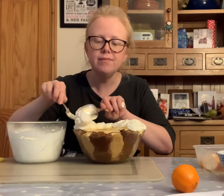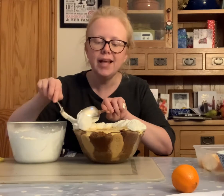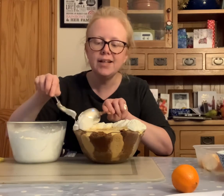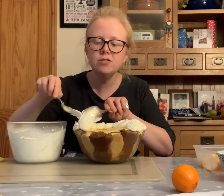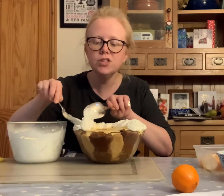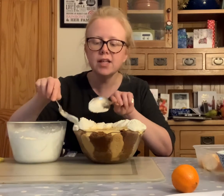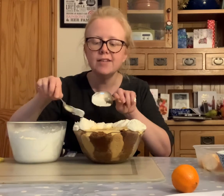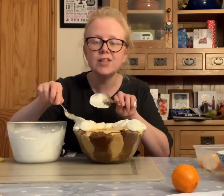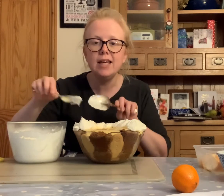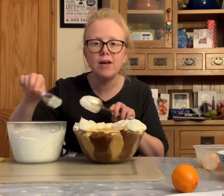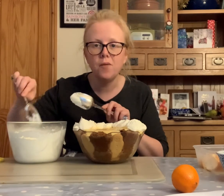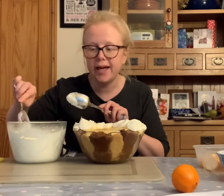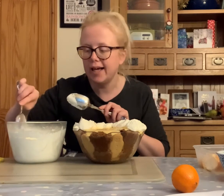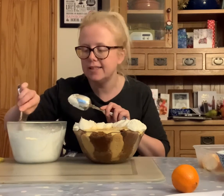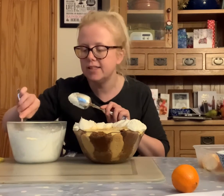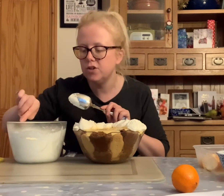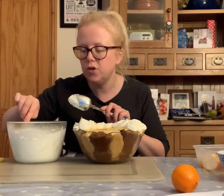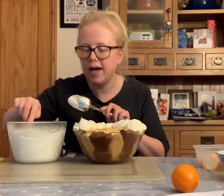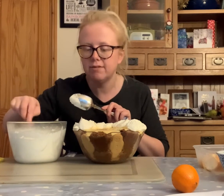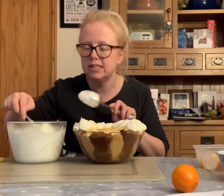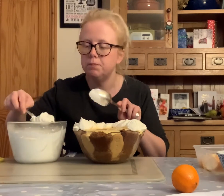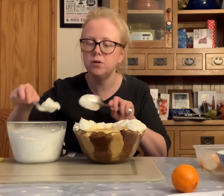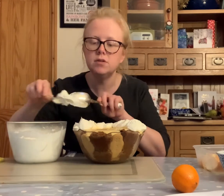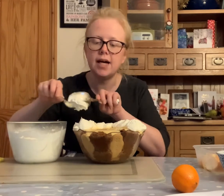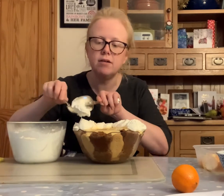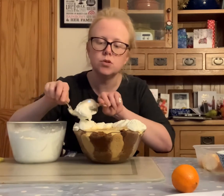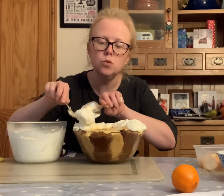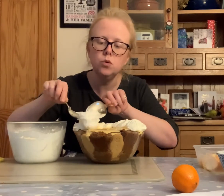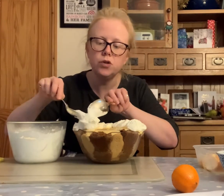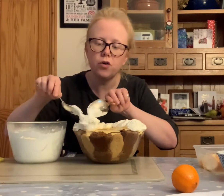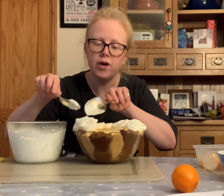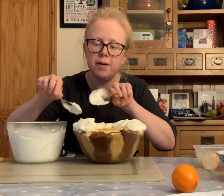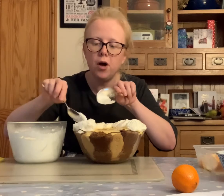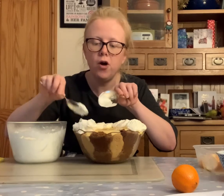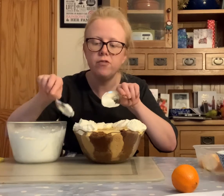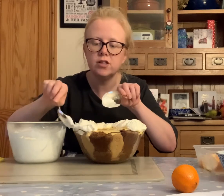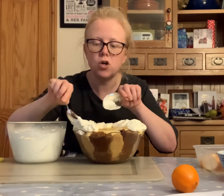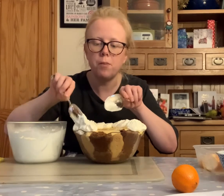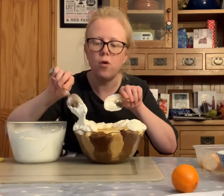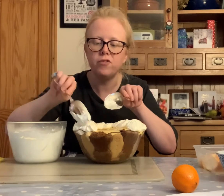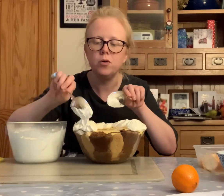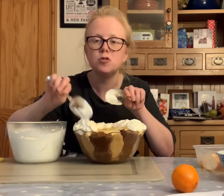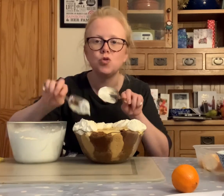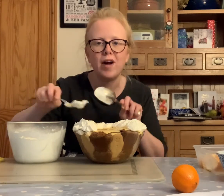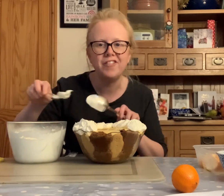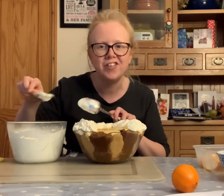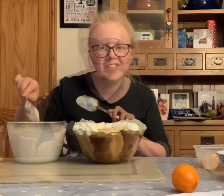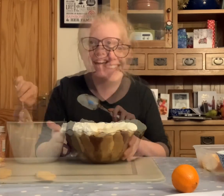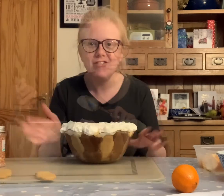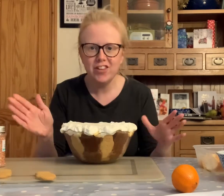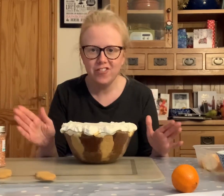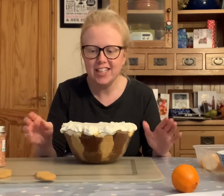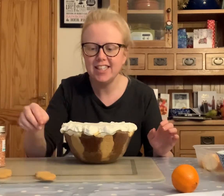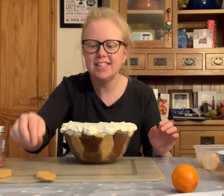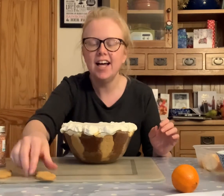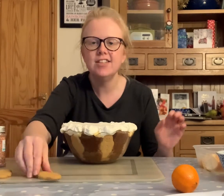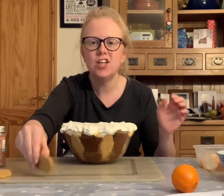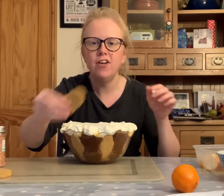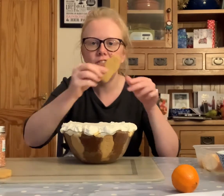And you're just going to keep going until you have spooned out all the cream over the top of your trifle. Now for the finishing touch, hopefully you've